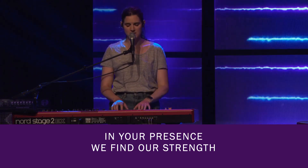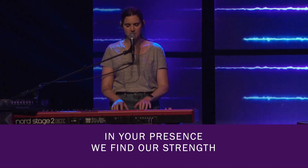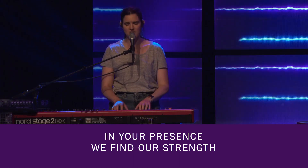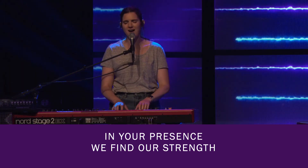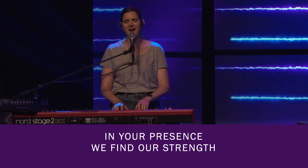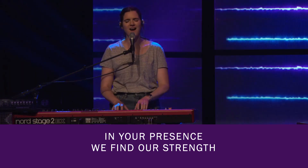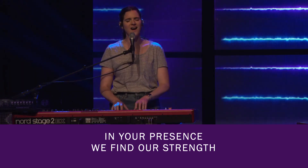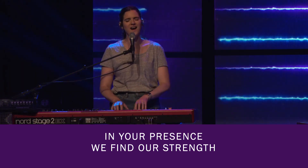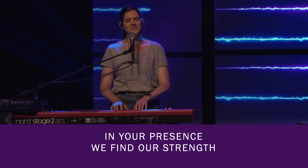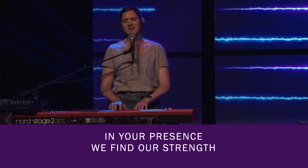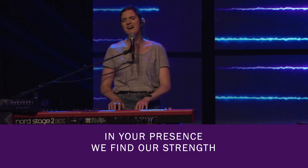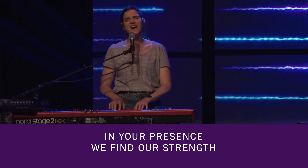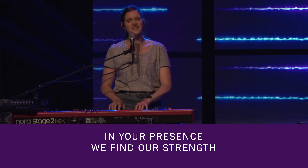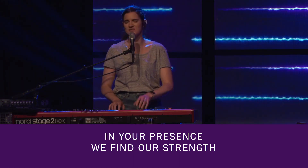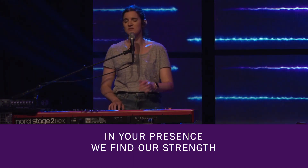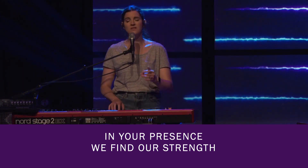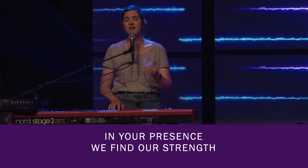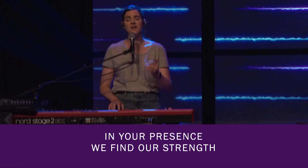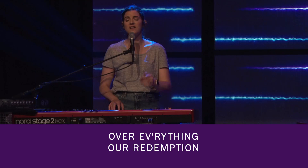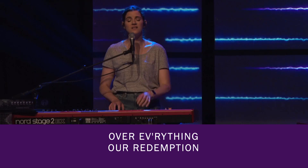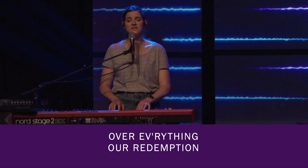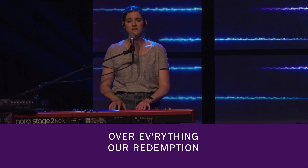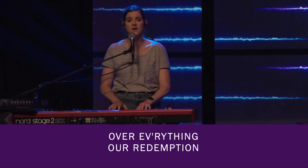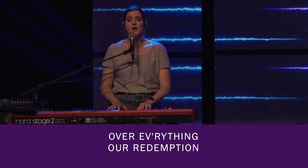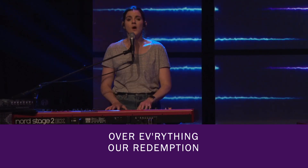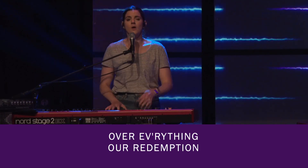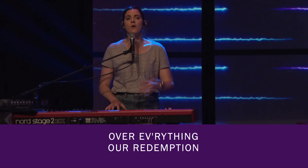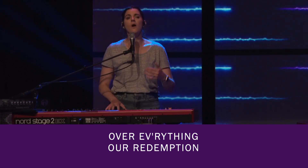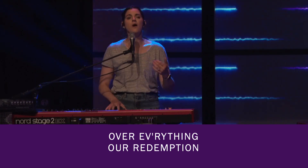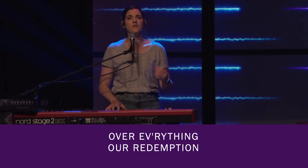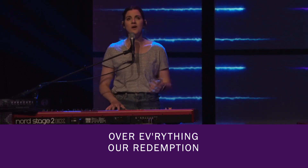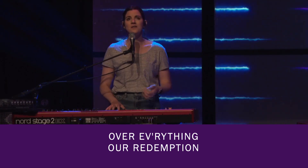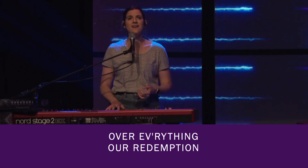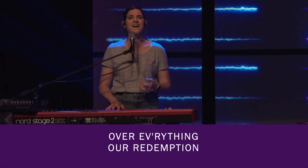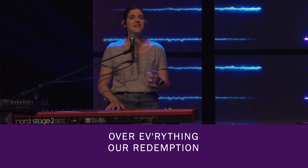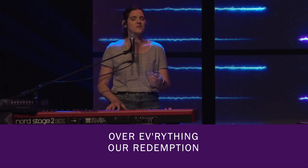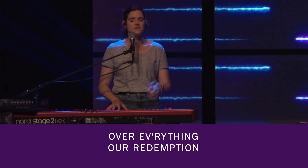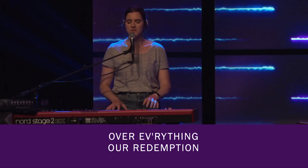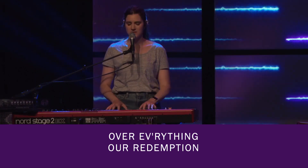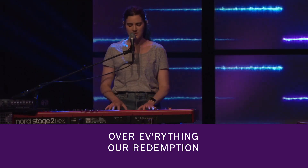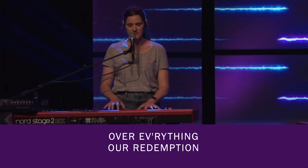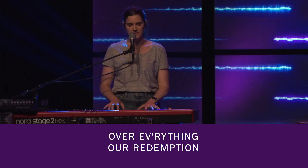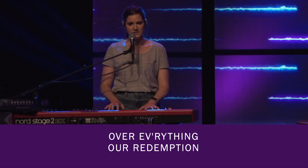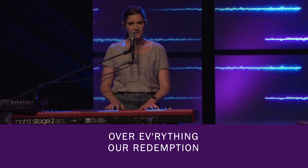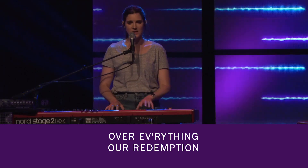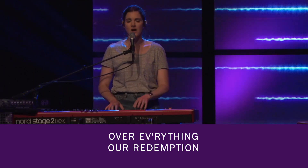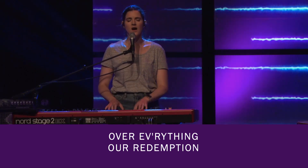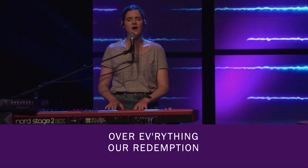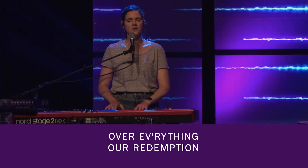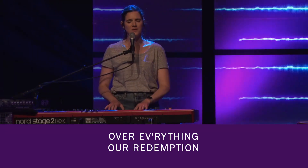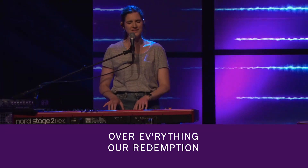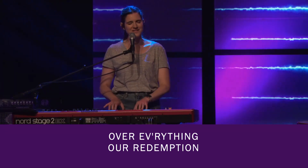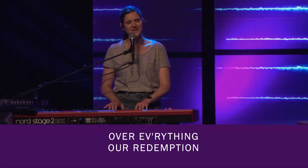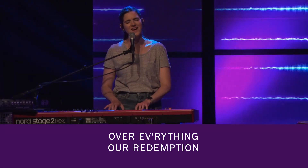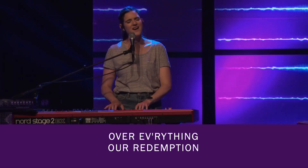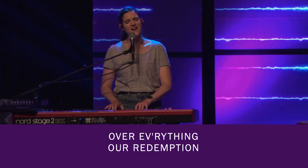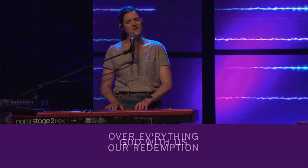presence we find our strength. Over everything,